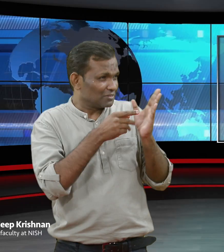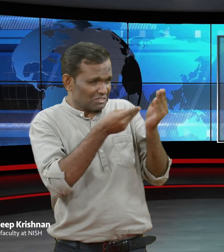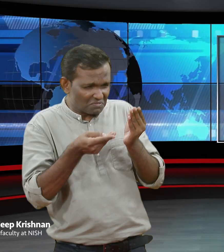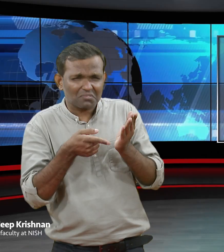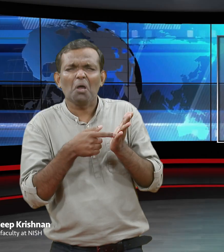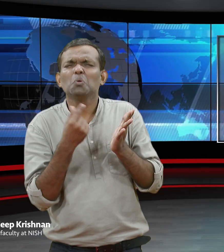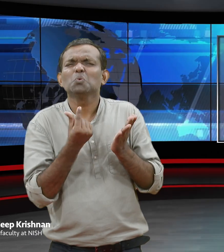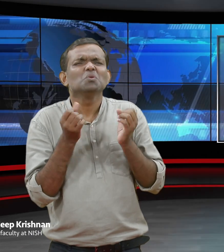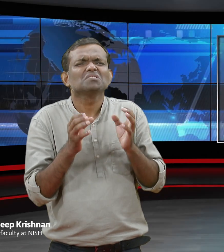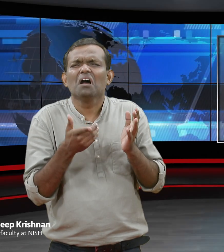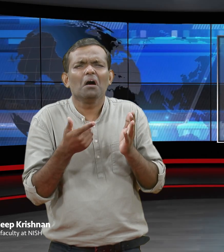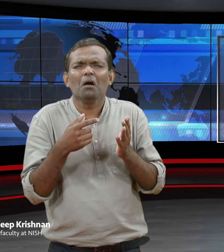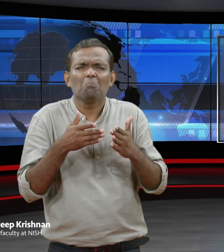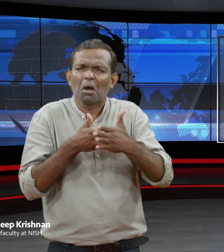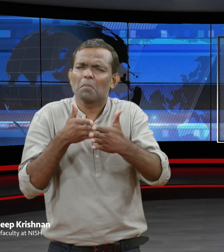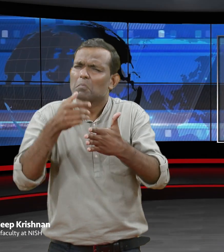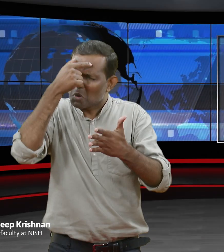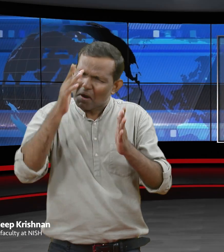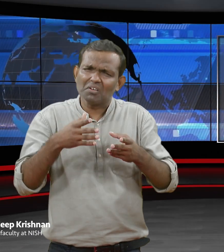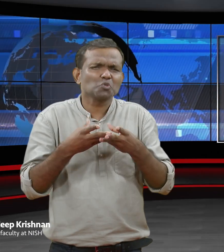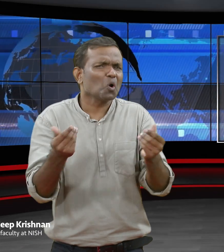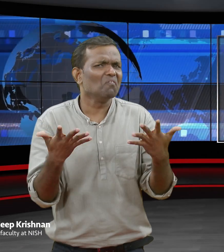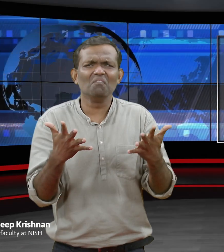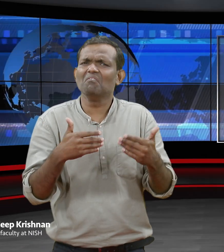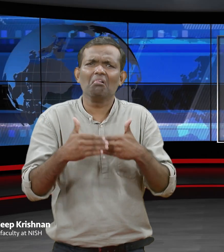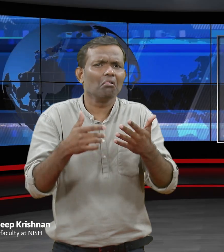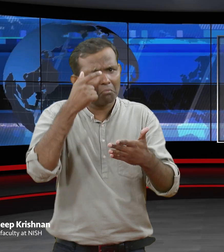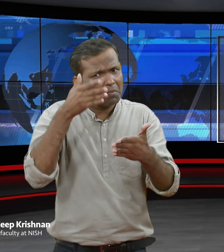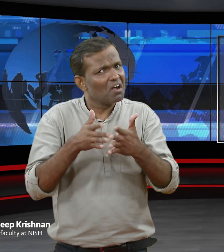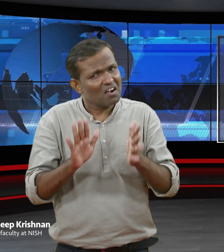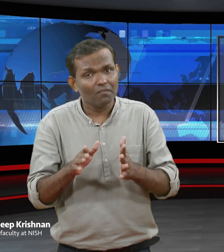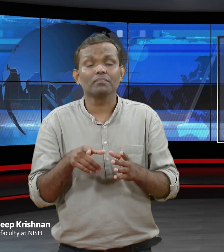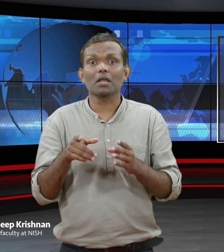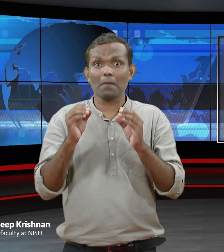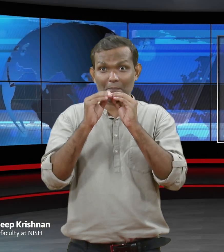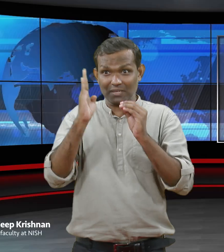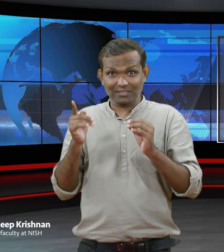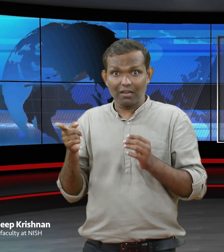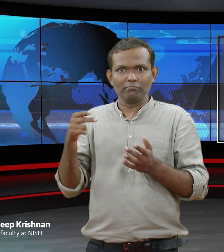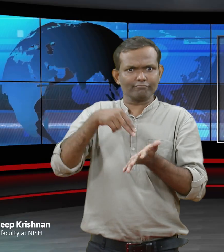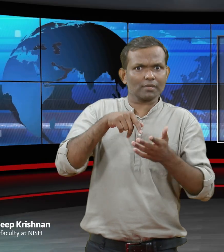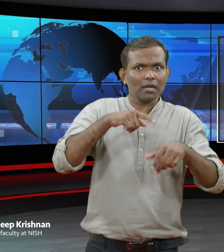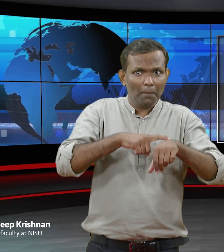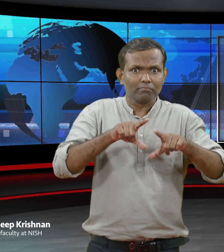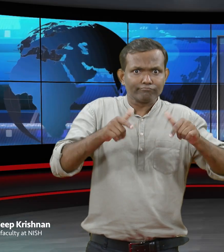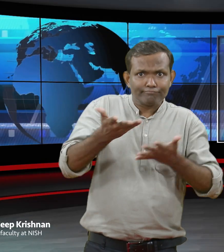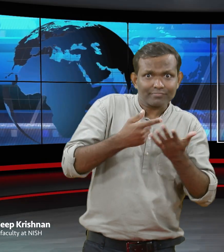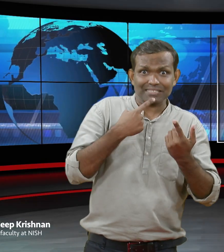anti deforestation law and carbon border tariffs. Brazil hopes to launch it during the summit with working groups